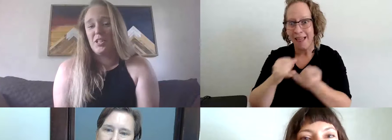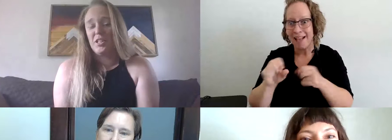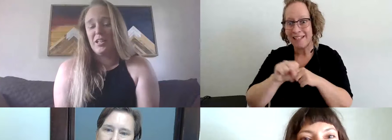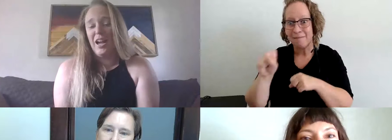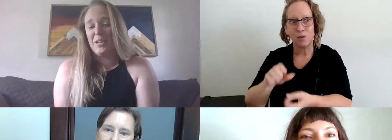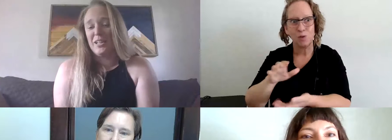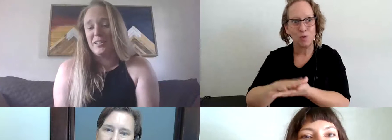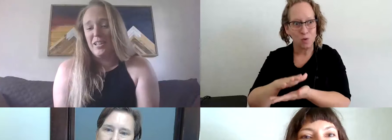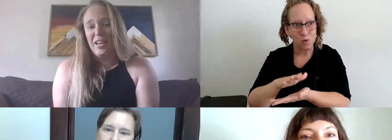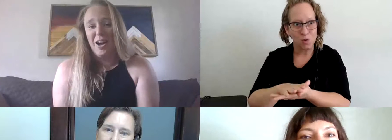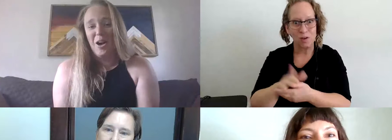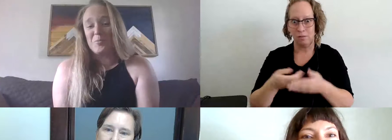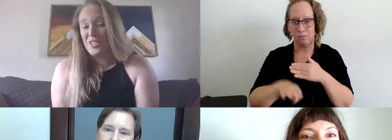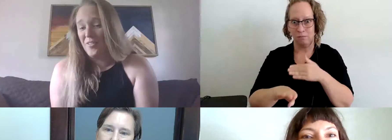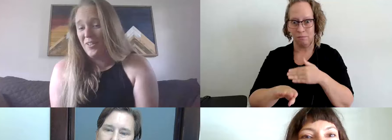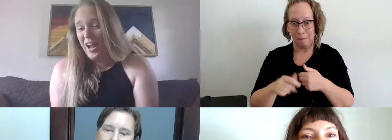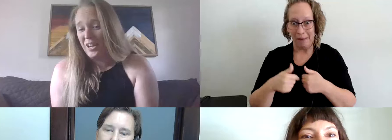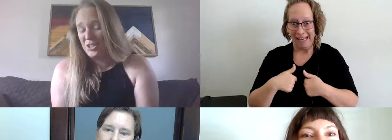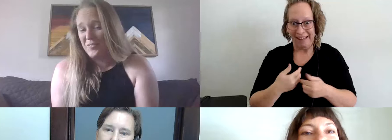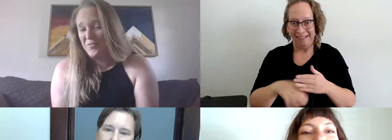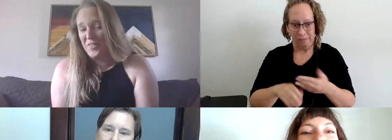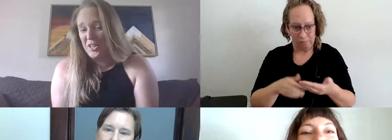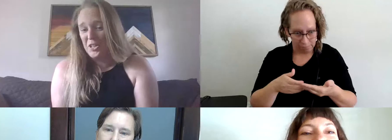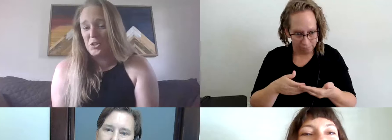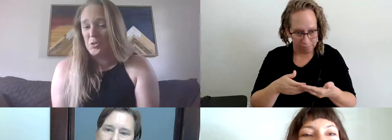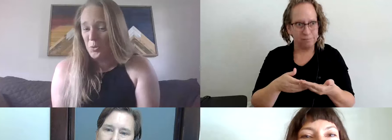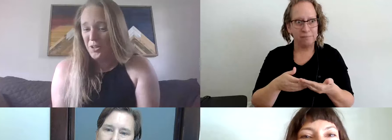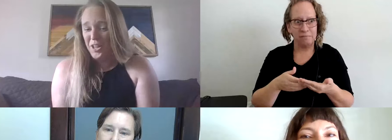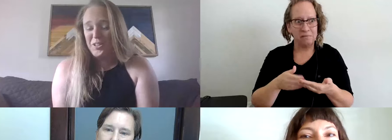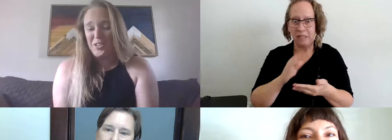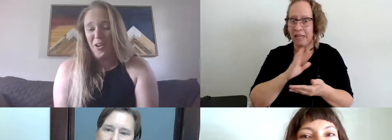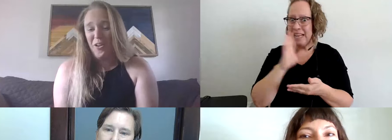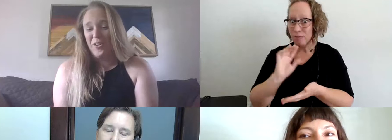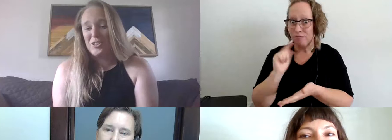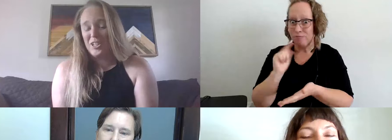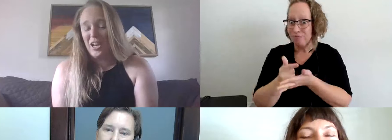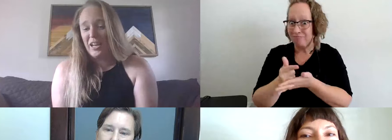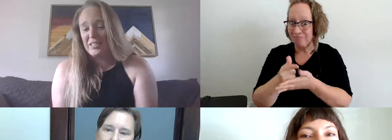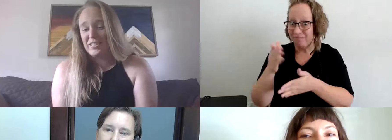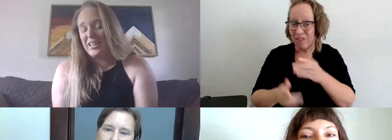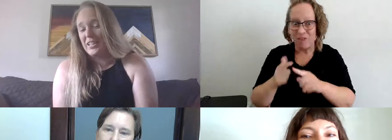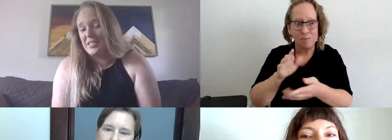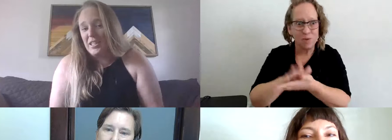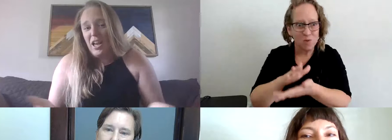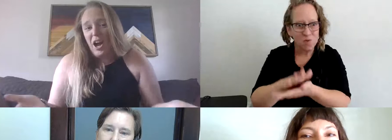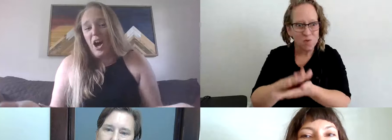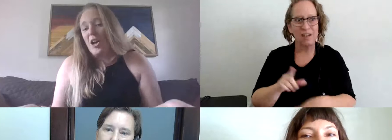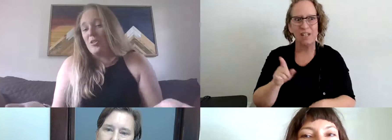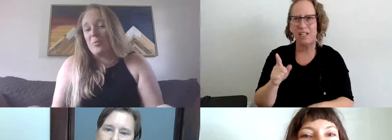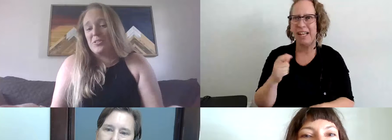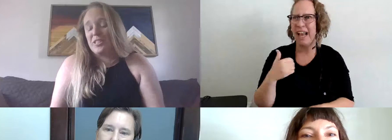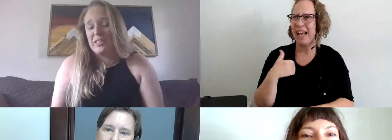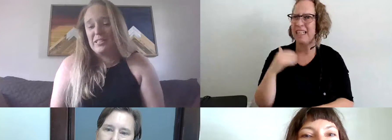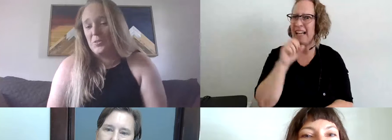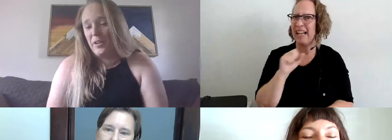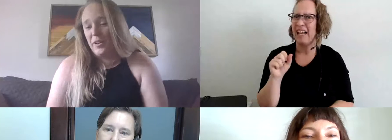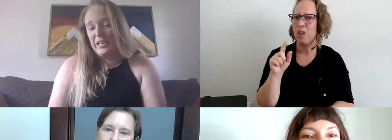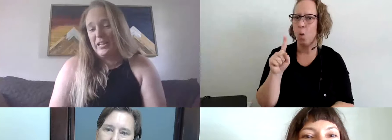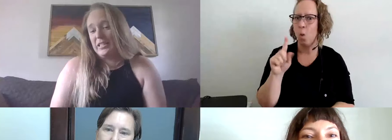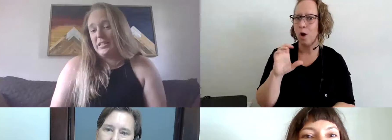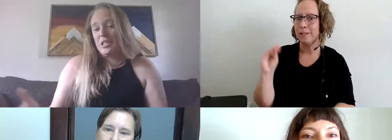school, she had me. She never actually finished school. So she has, I guess,